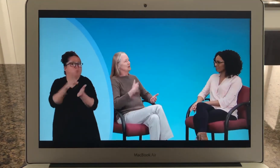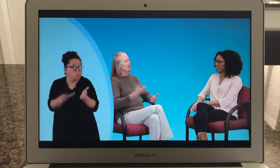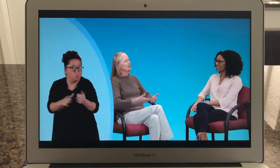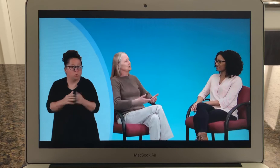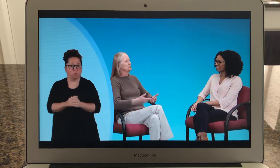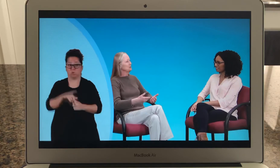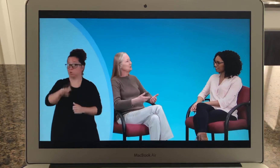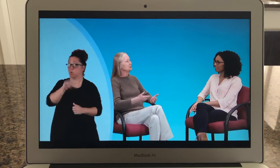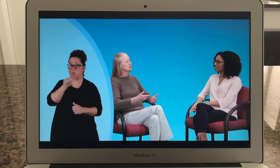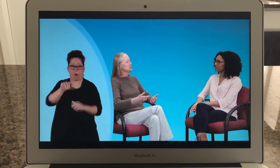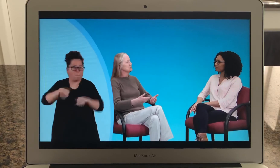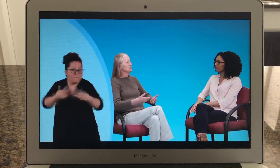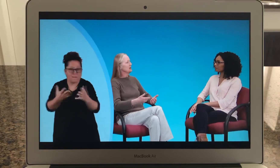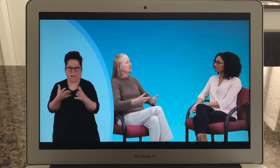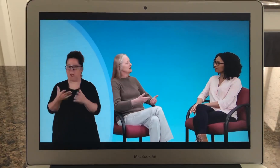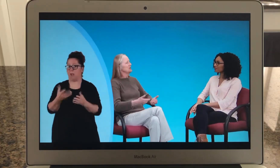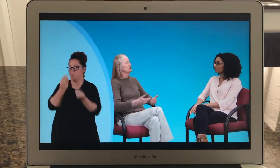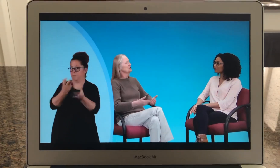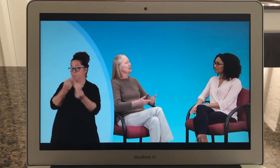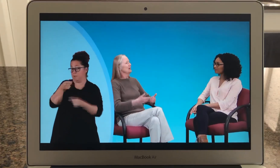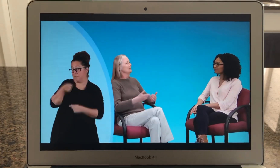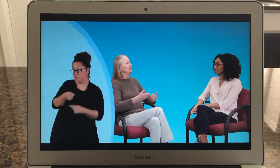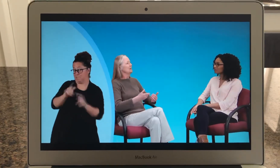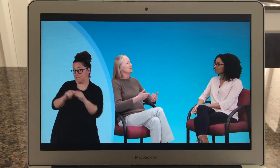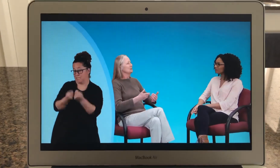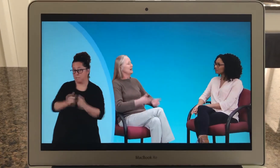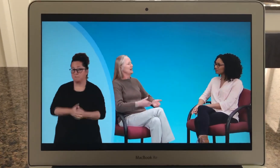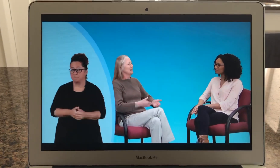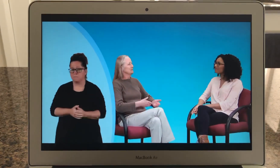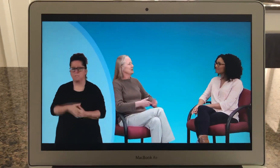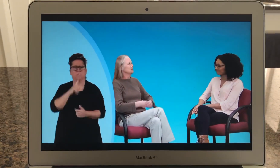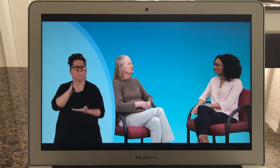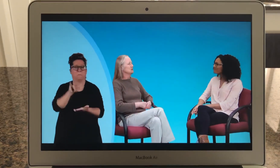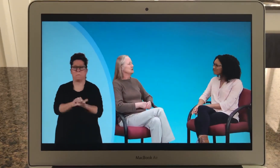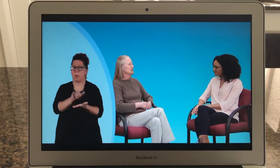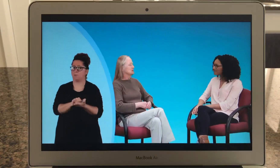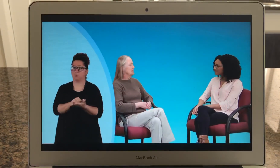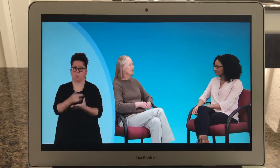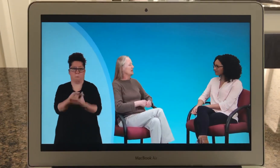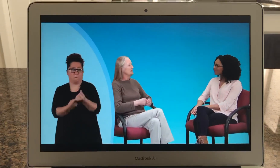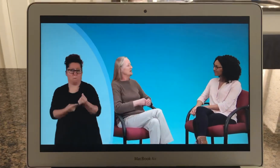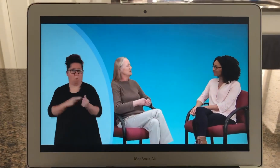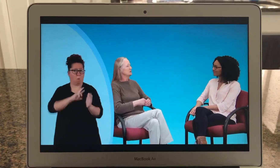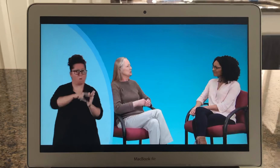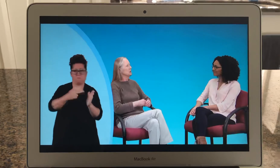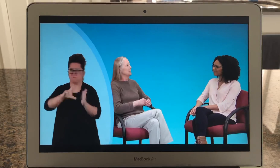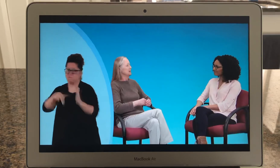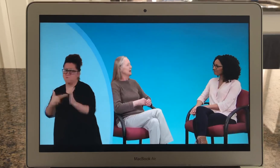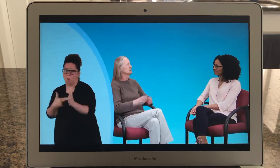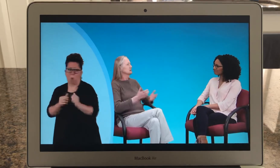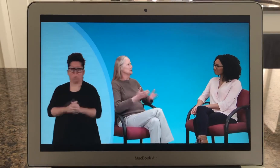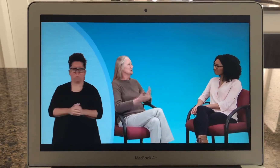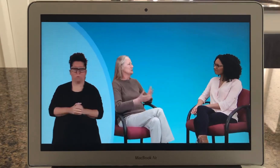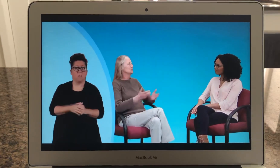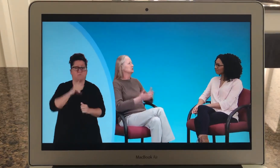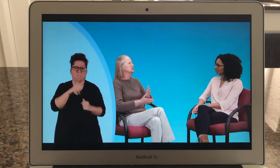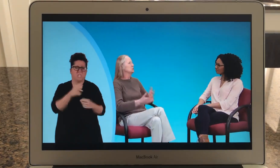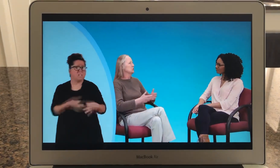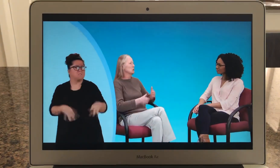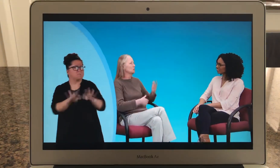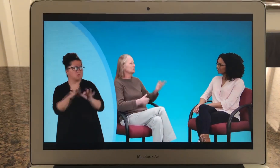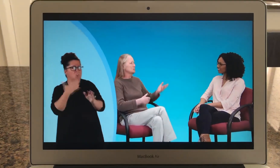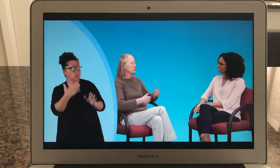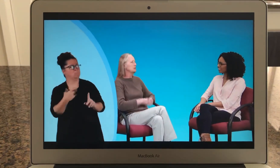And it's good for the interpreter to be there for the student, not to provide the information for the team. You need both